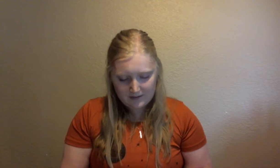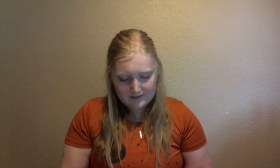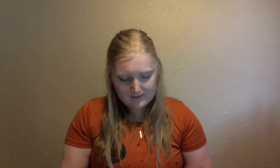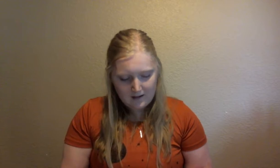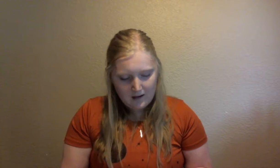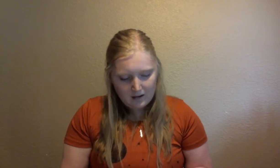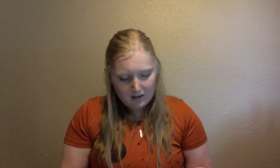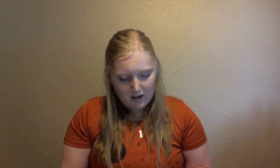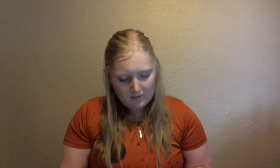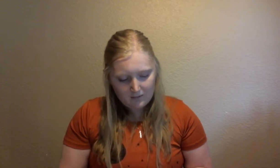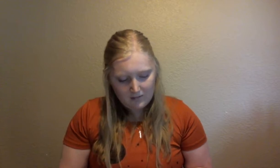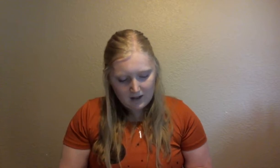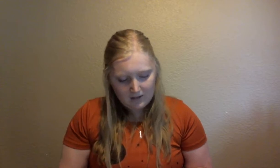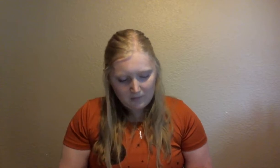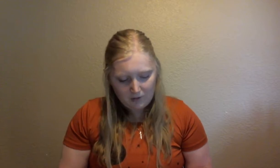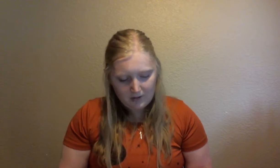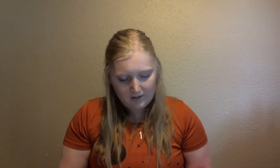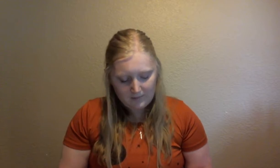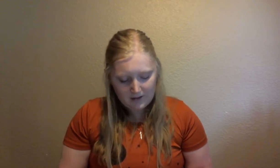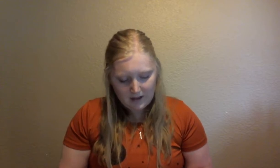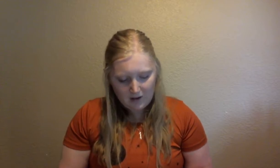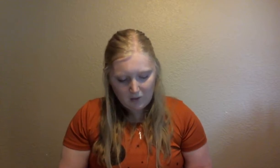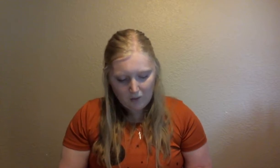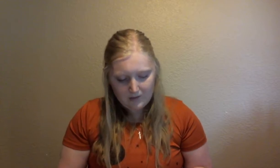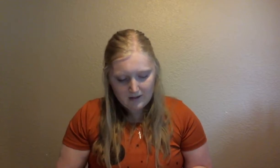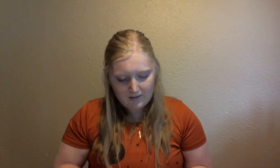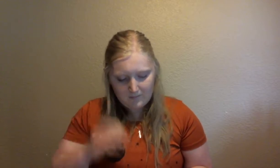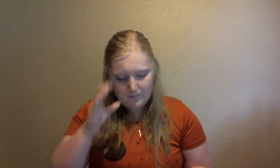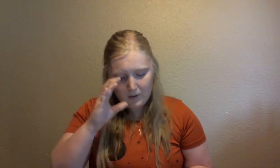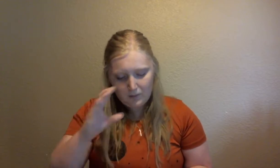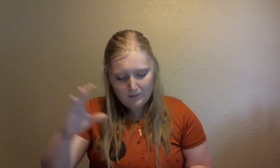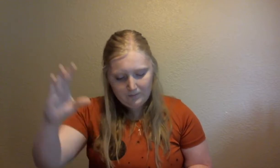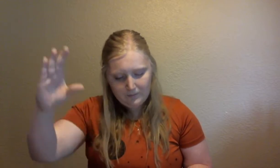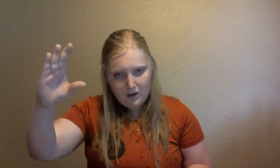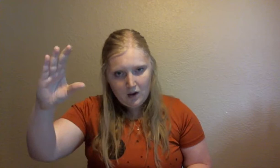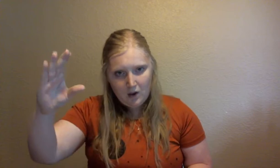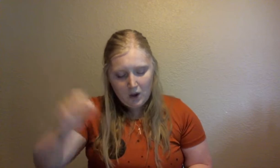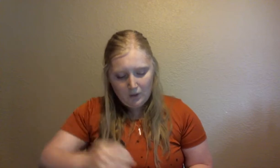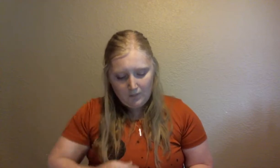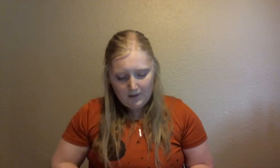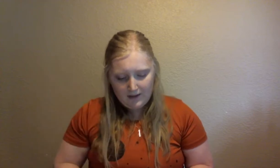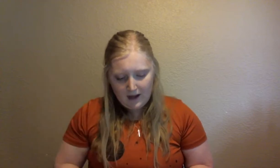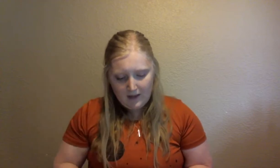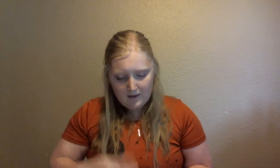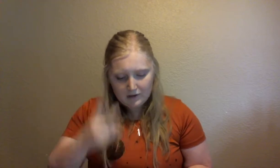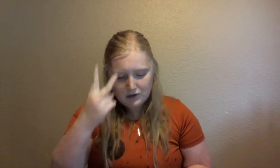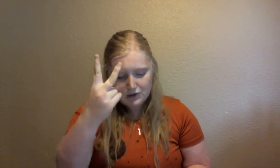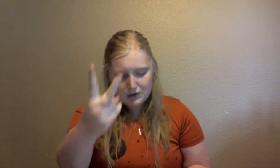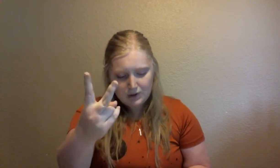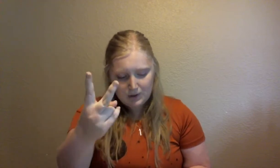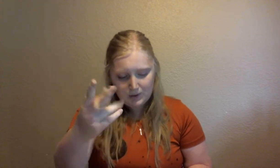surface. Collins remained aboard Columbia, orbiting the moon, while the other